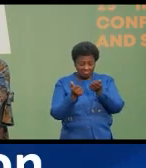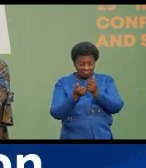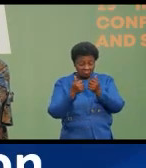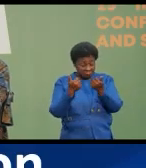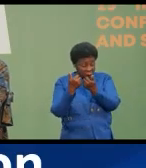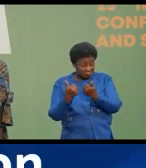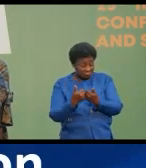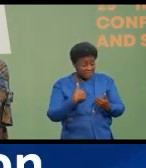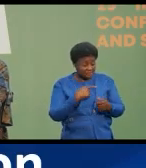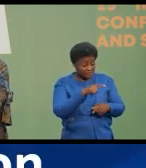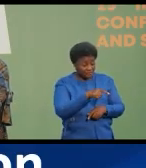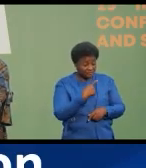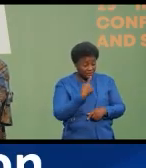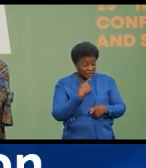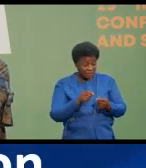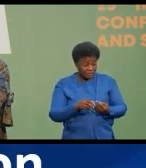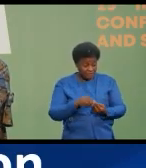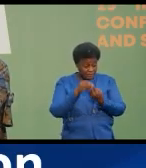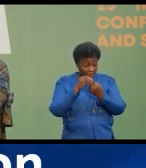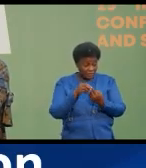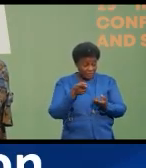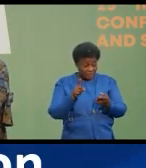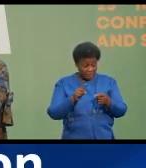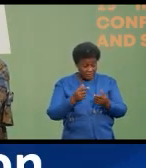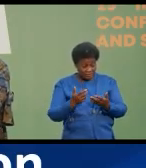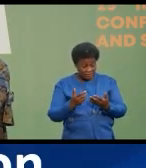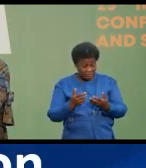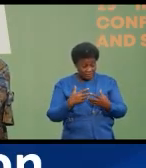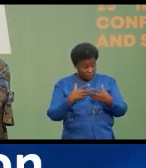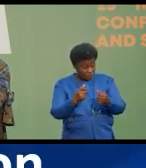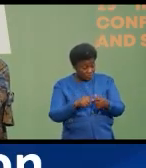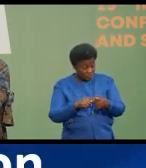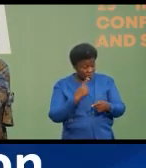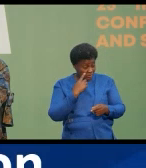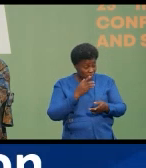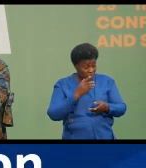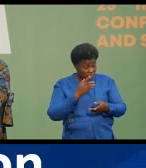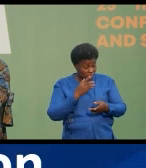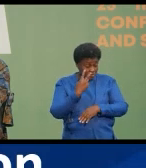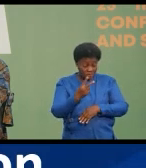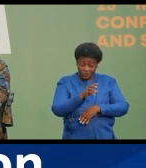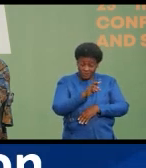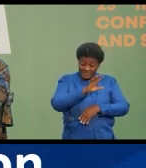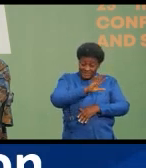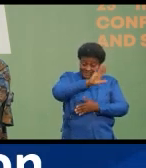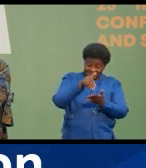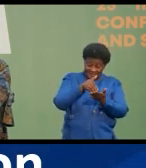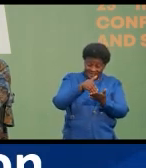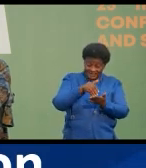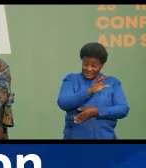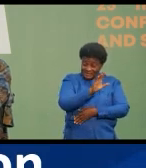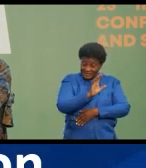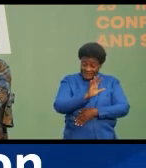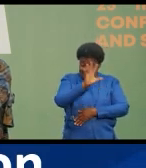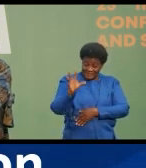ART coverage. And across all the slides I have shown, you can see that West and Central Africa really